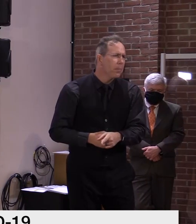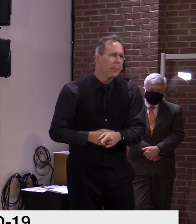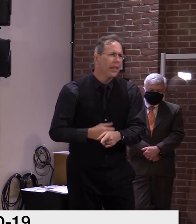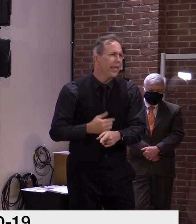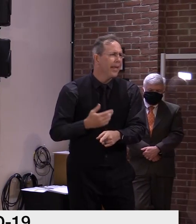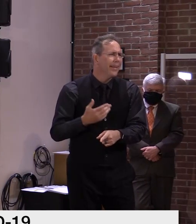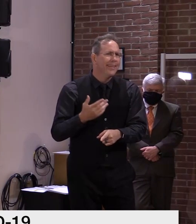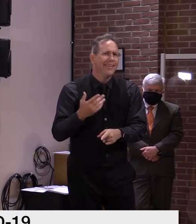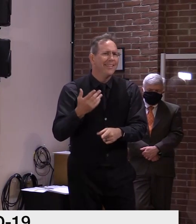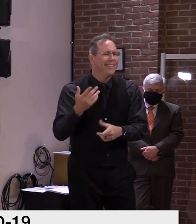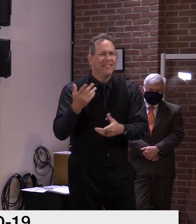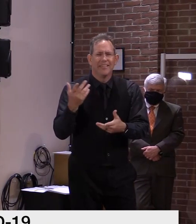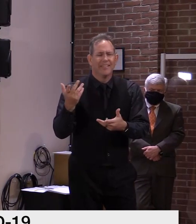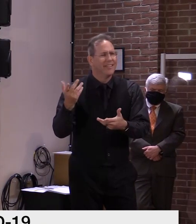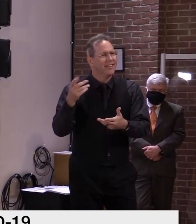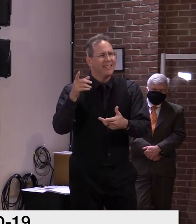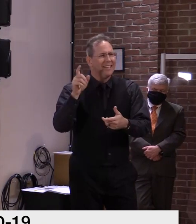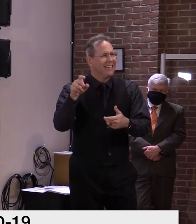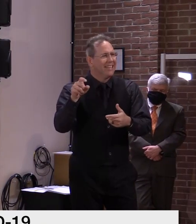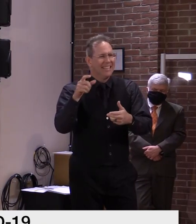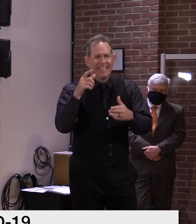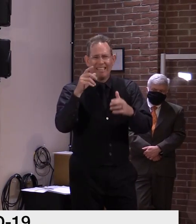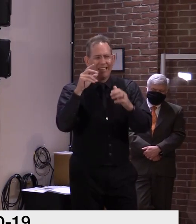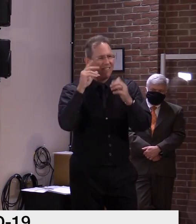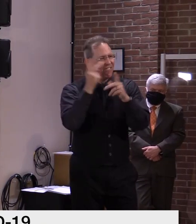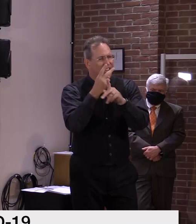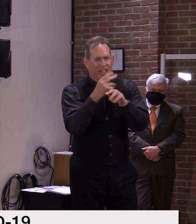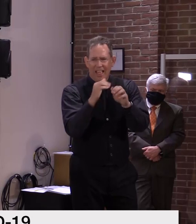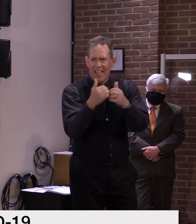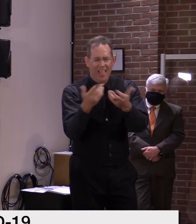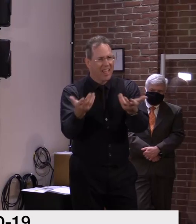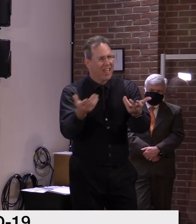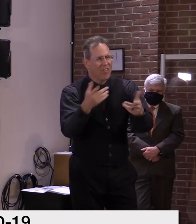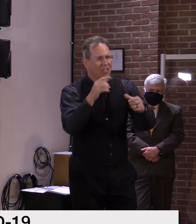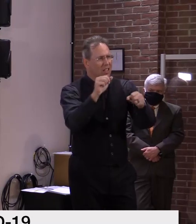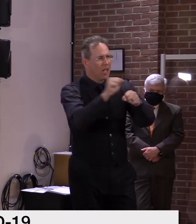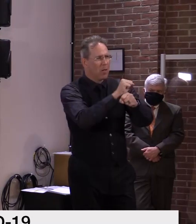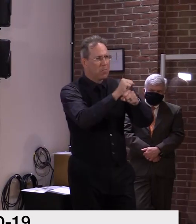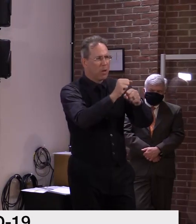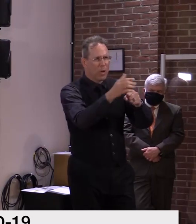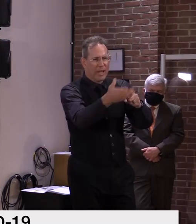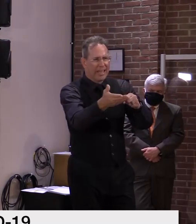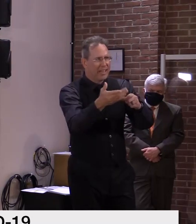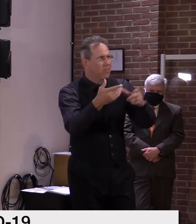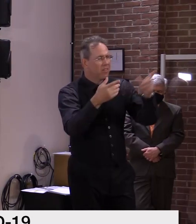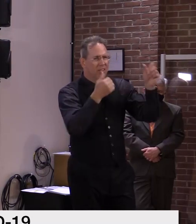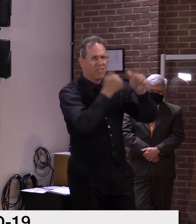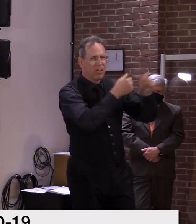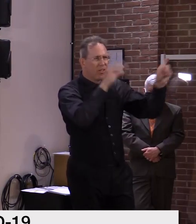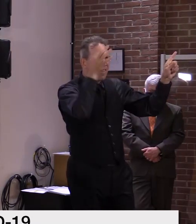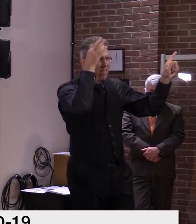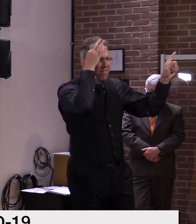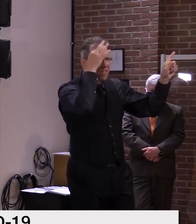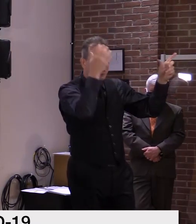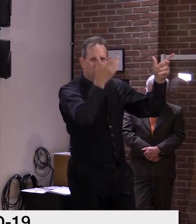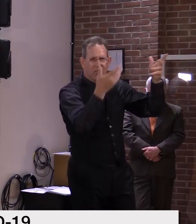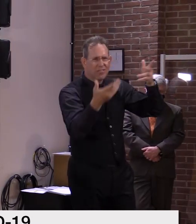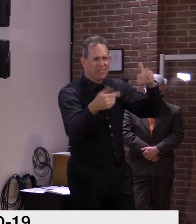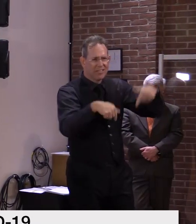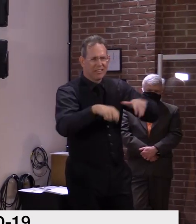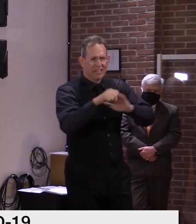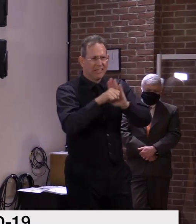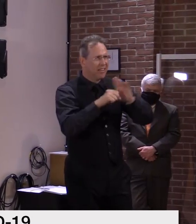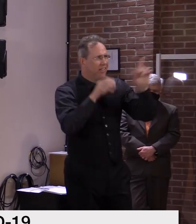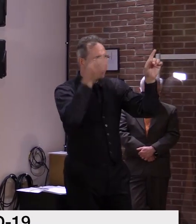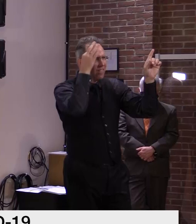saying that you're just going to follow whatever the federal guidance is? Or well, I think we're looking, I think we're looking for